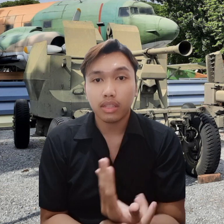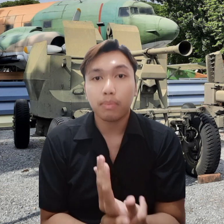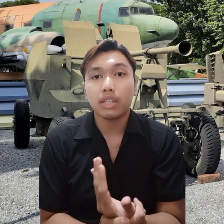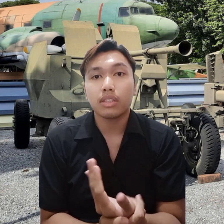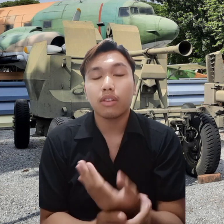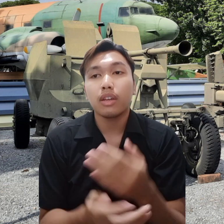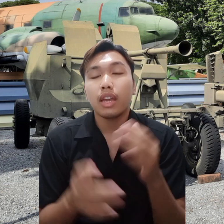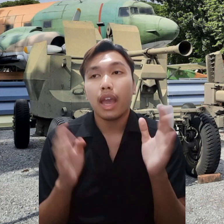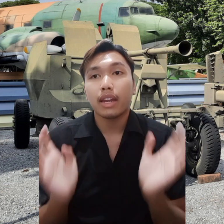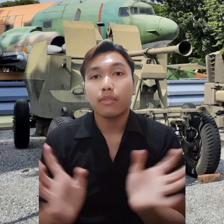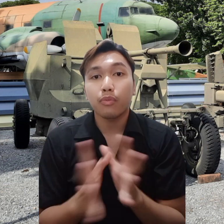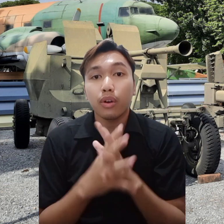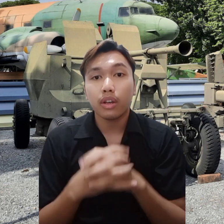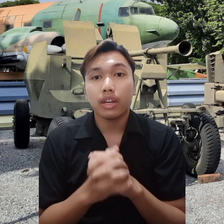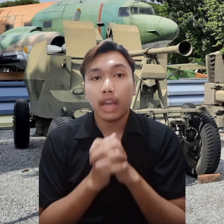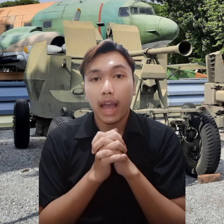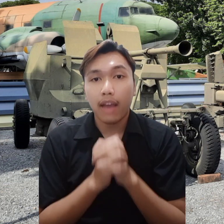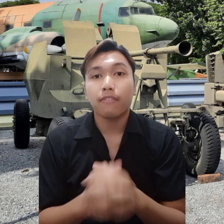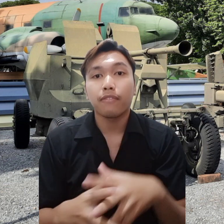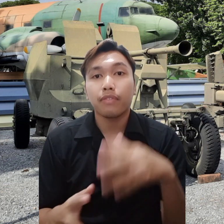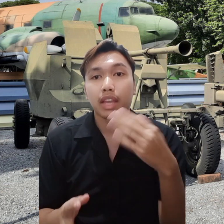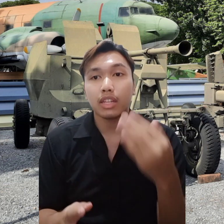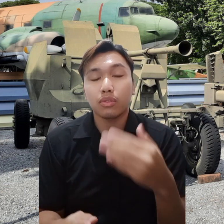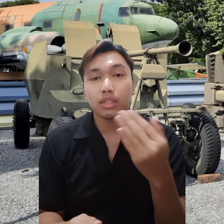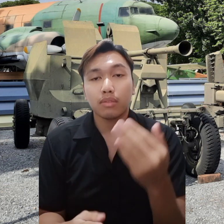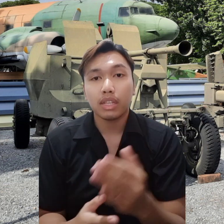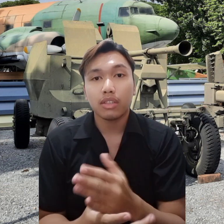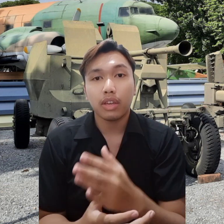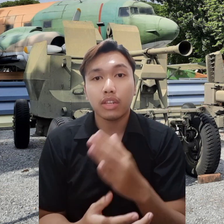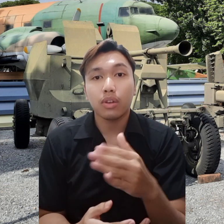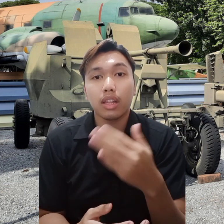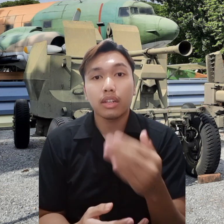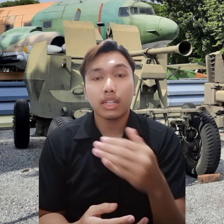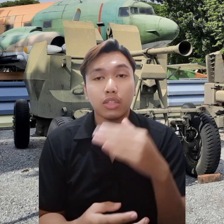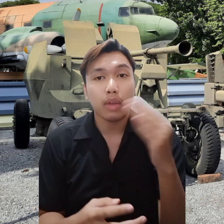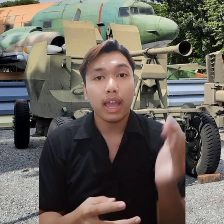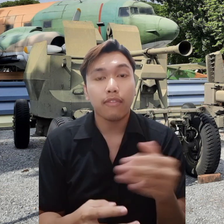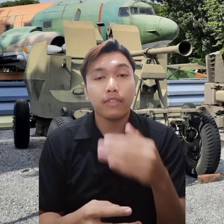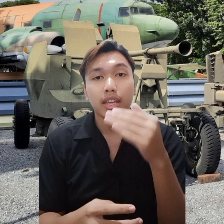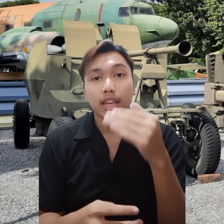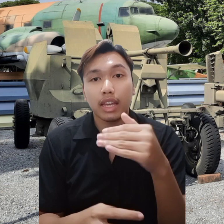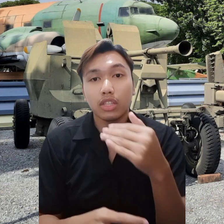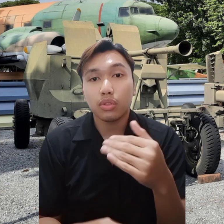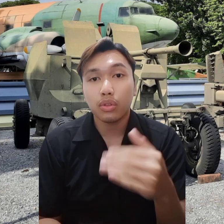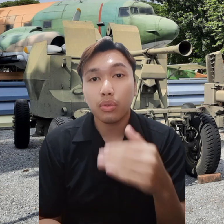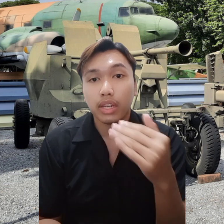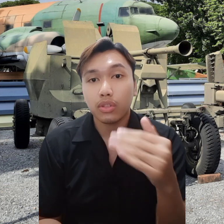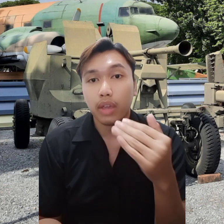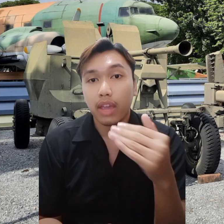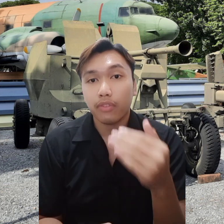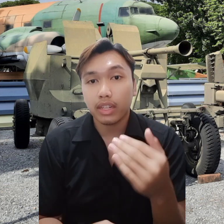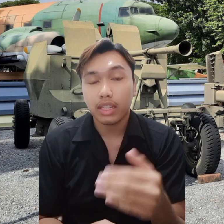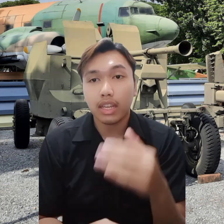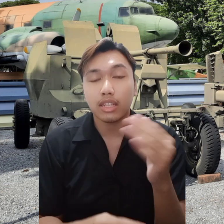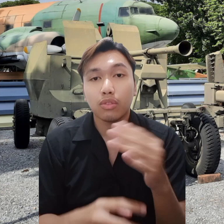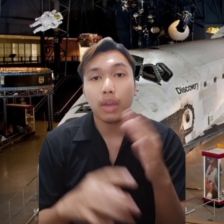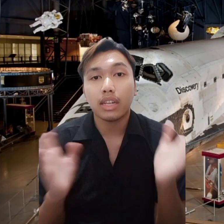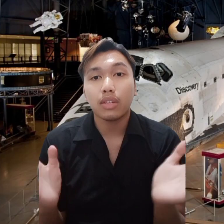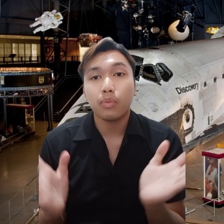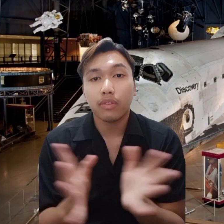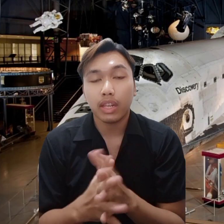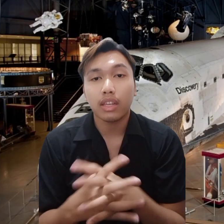its special and the work up and to the special into learning to app and to do into everything is